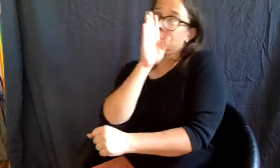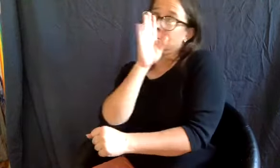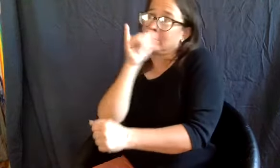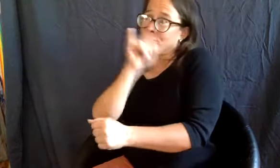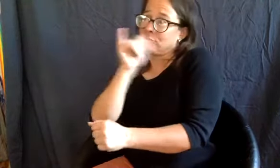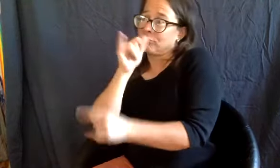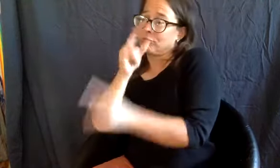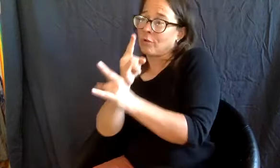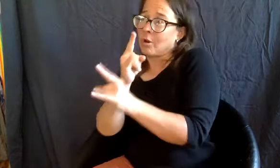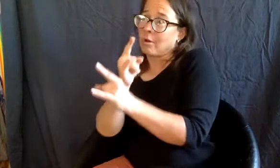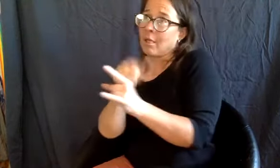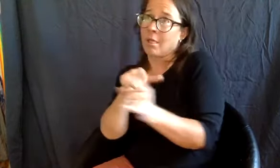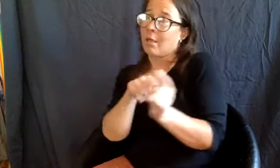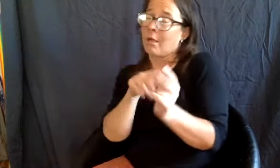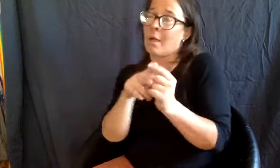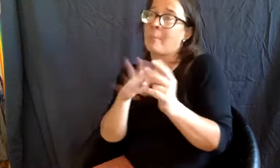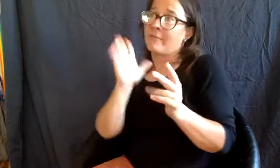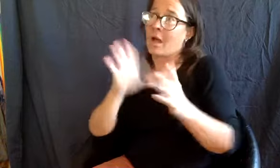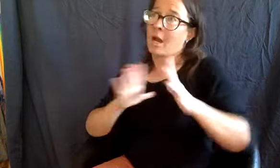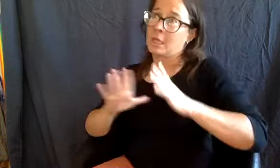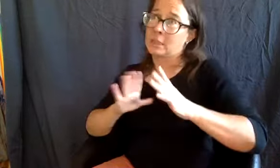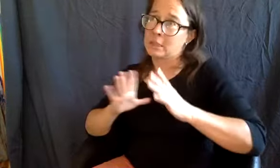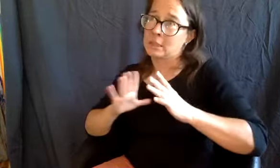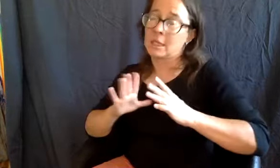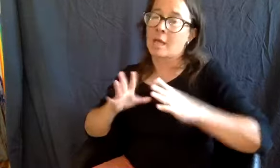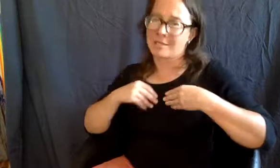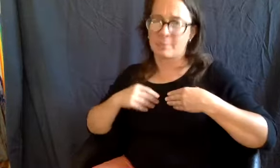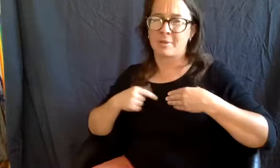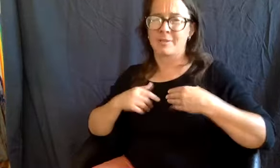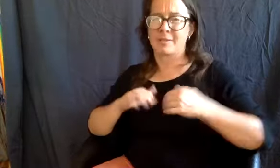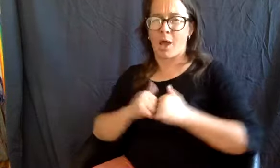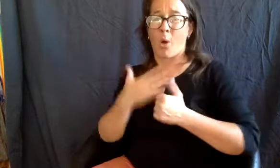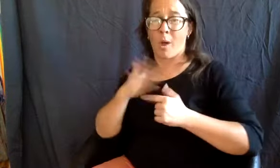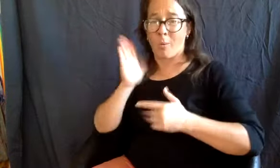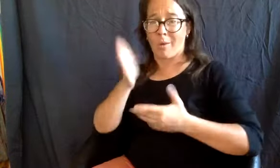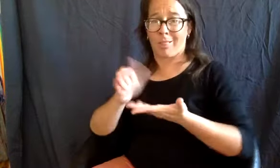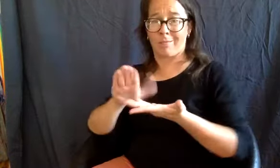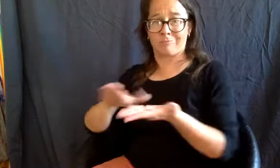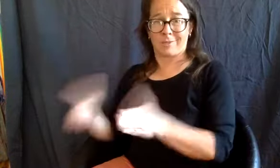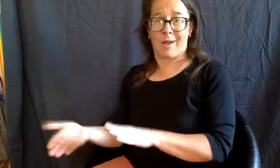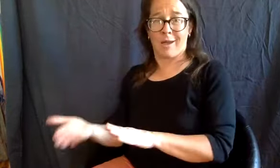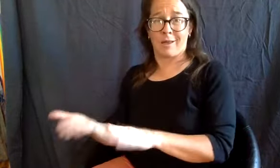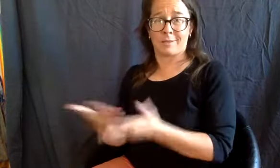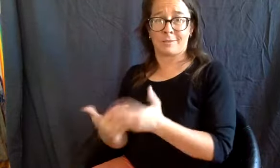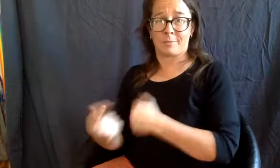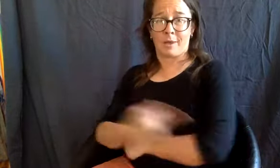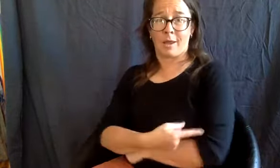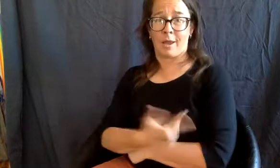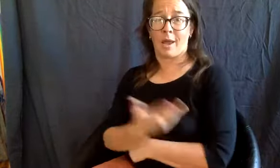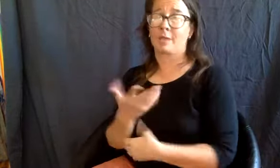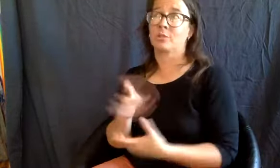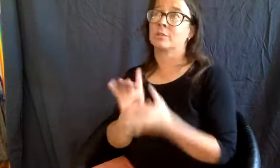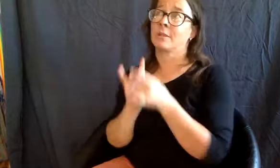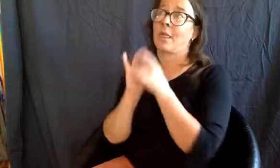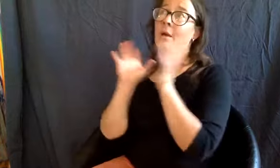this day. But that's kind of how it went for me, I remember one night giving into it, where it